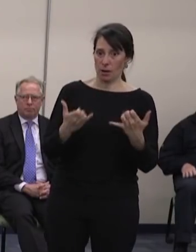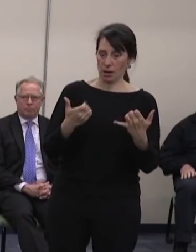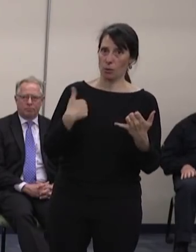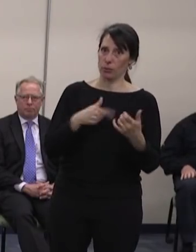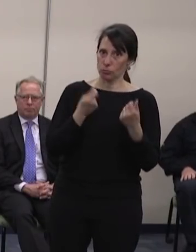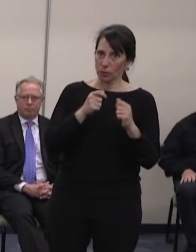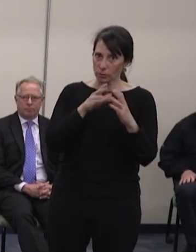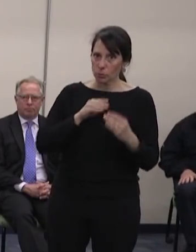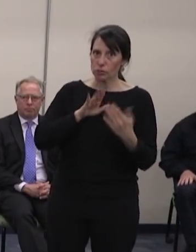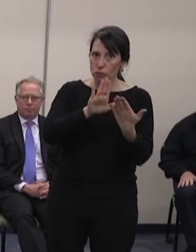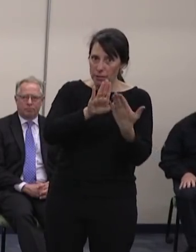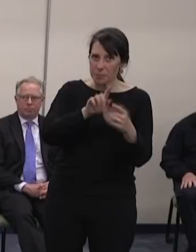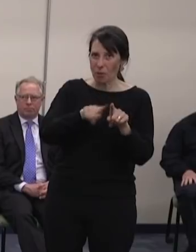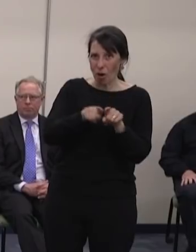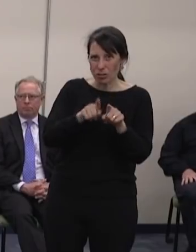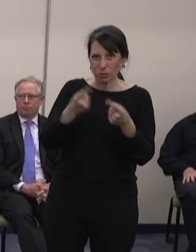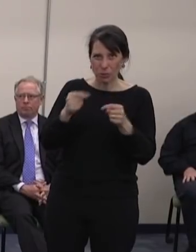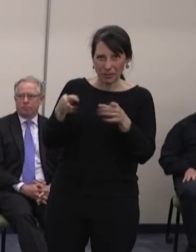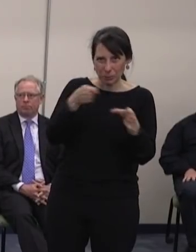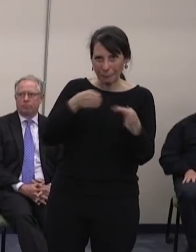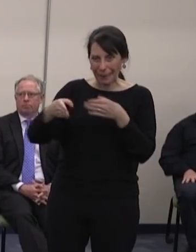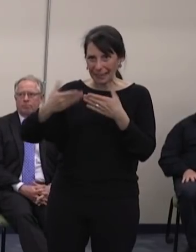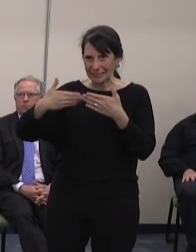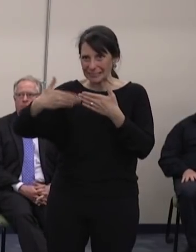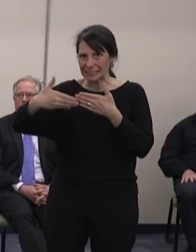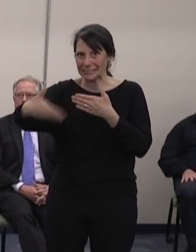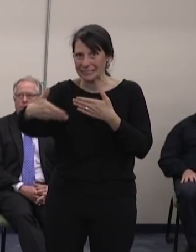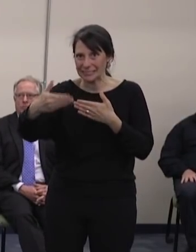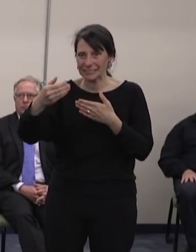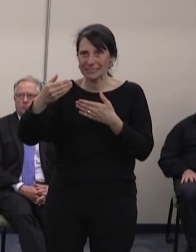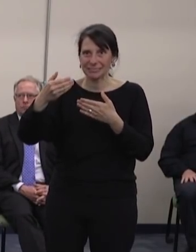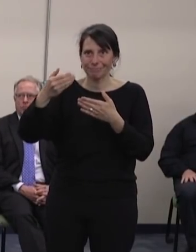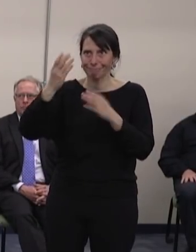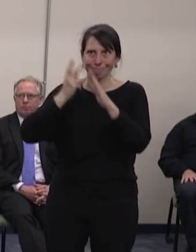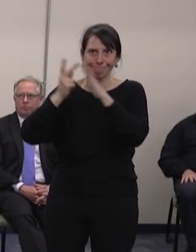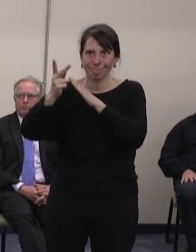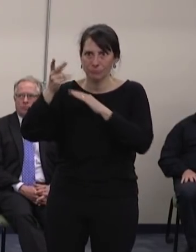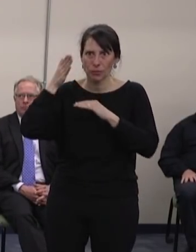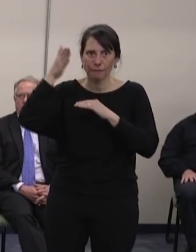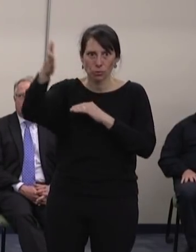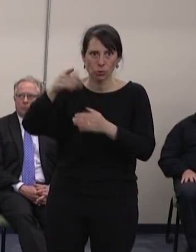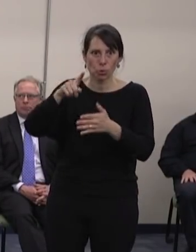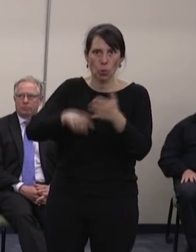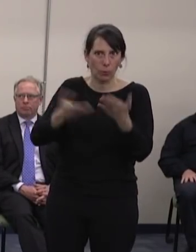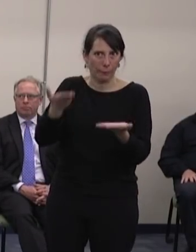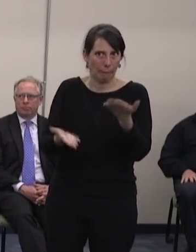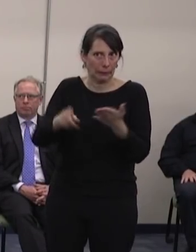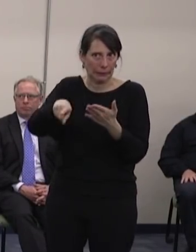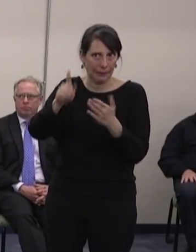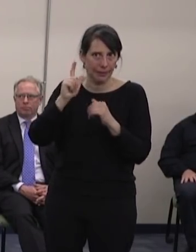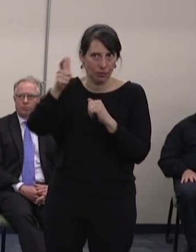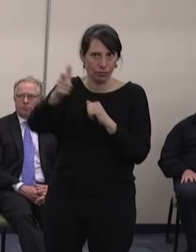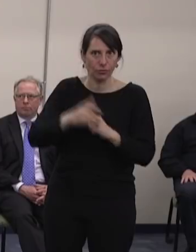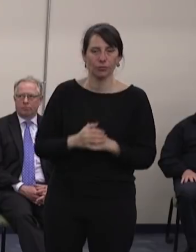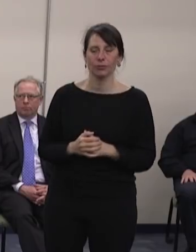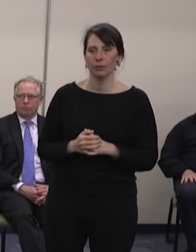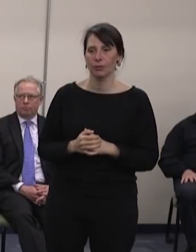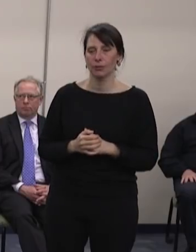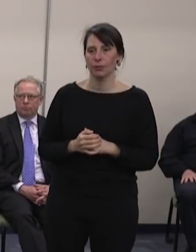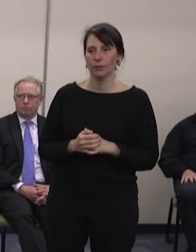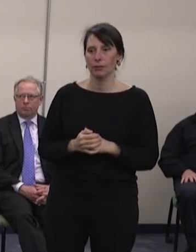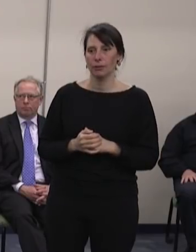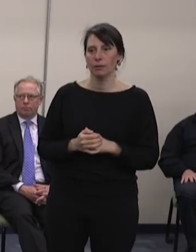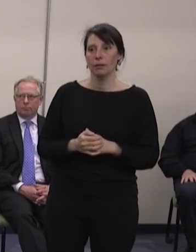time trying to think ahead, several steps ahead, always forward thinking. For accurate information